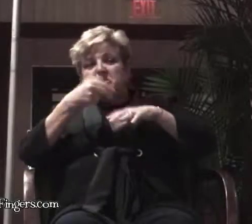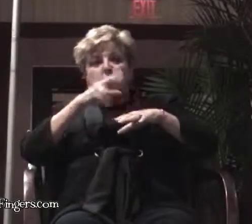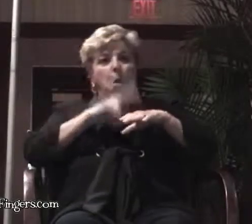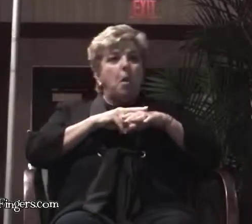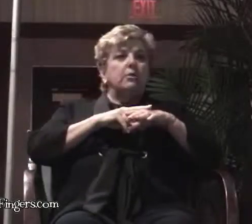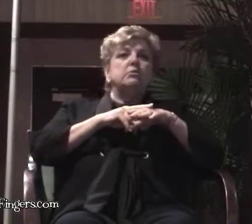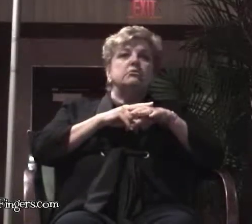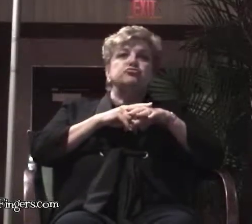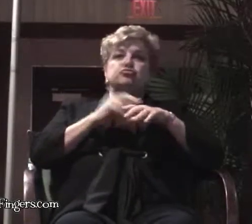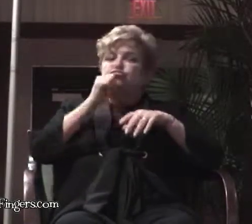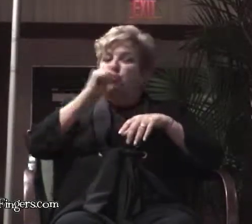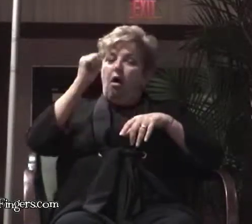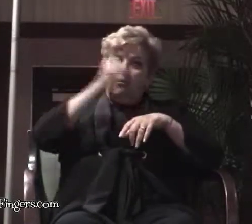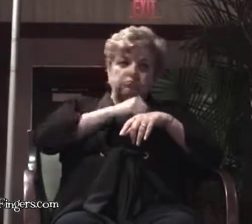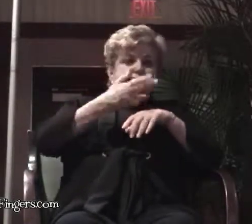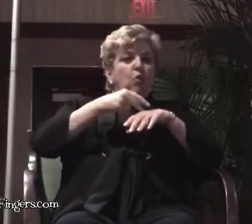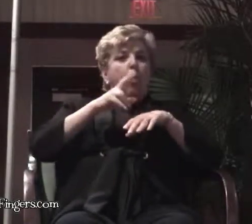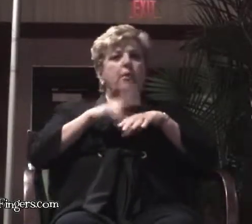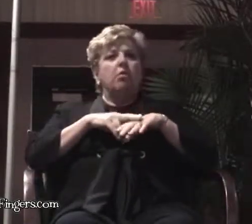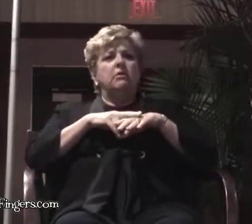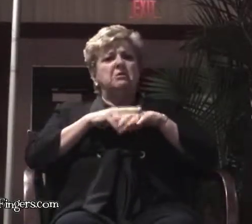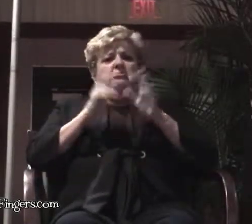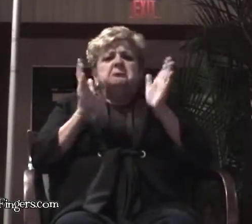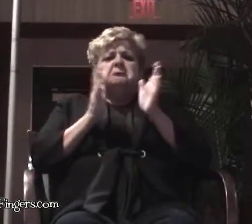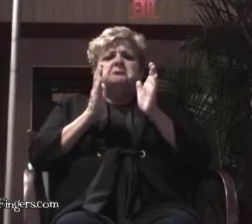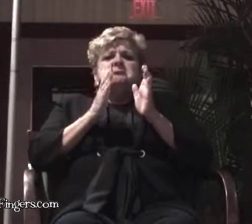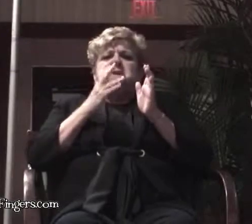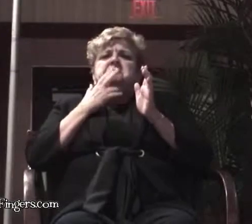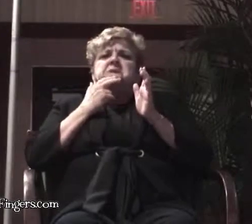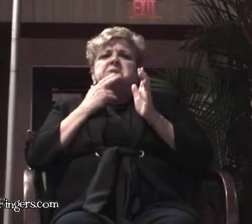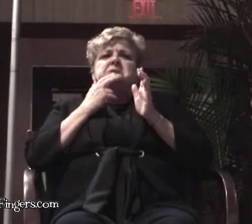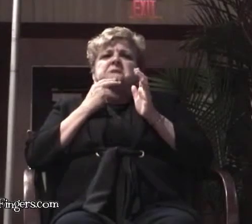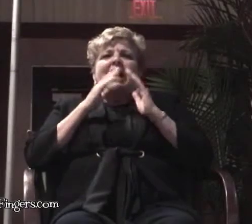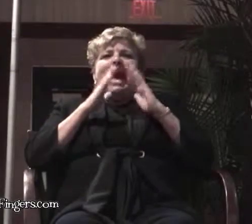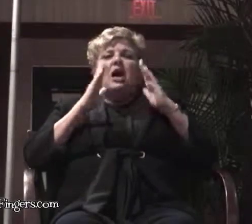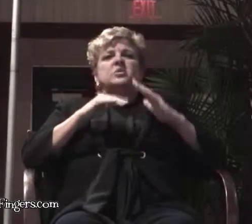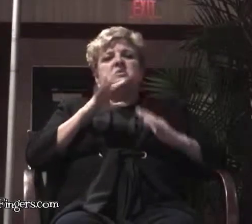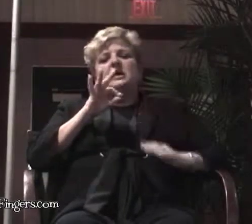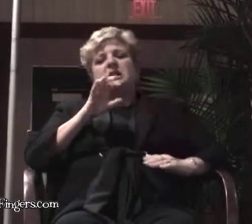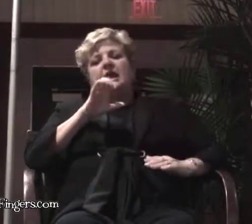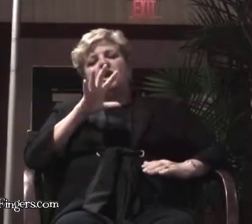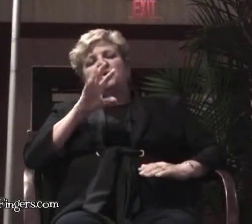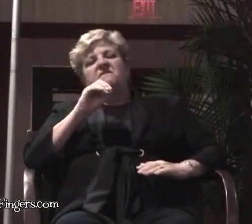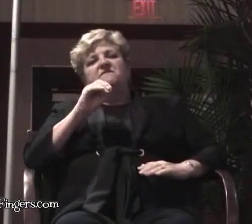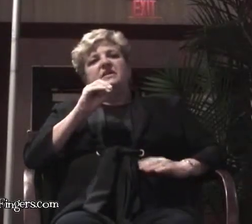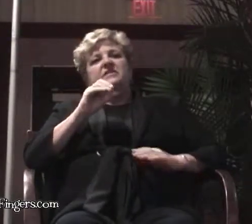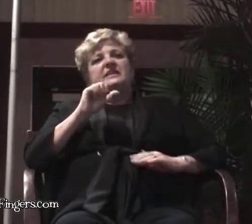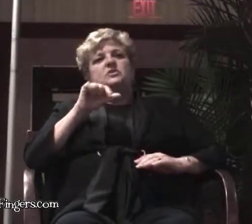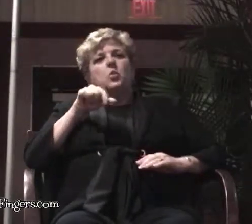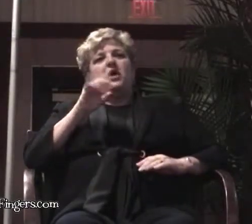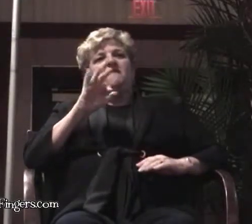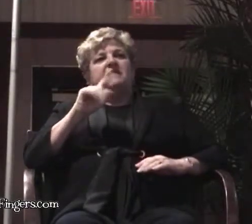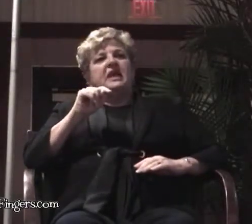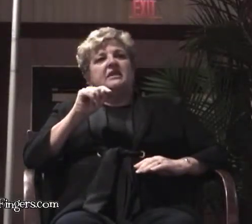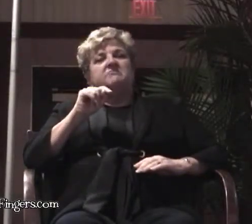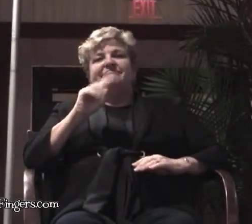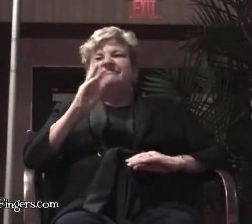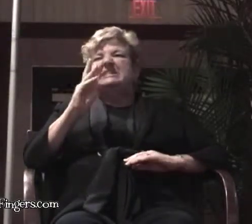norm. There was a little tiny house, about 950 square feet, with one small bathroom, and there were 6 of us. My father was a